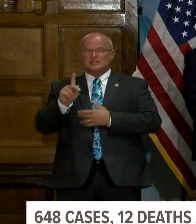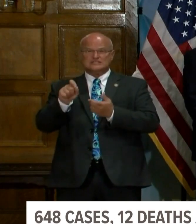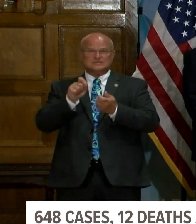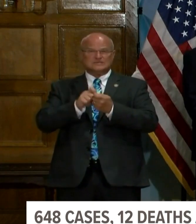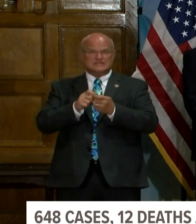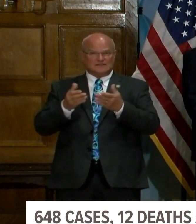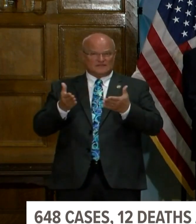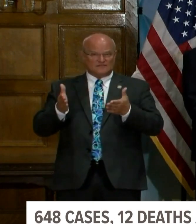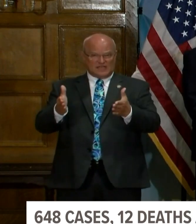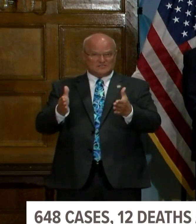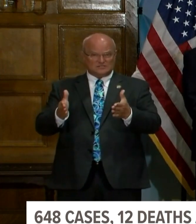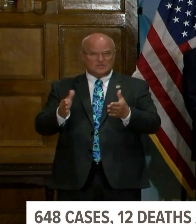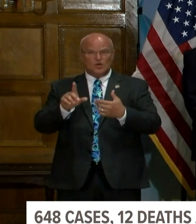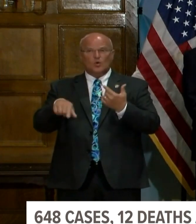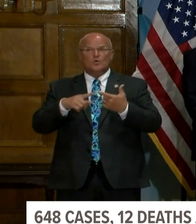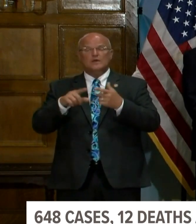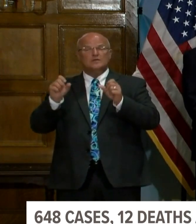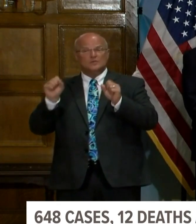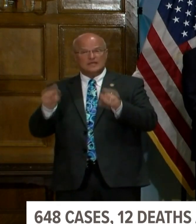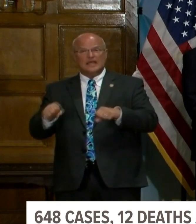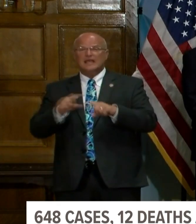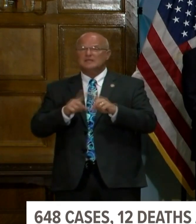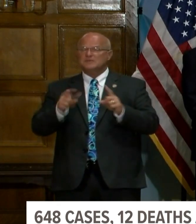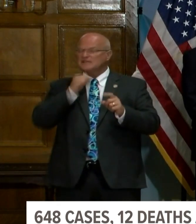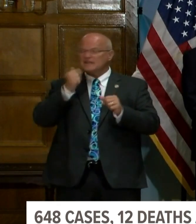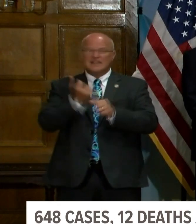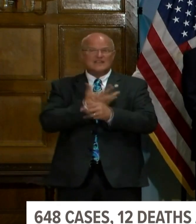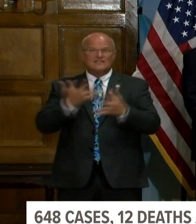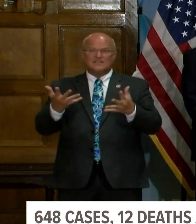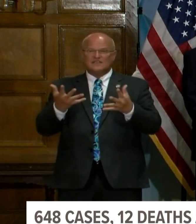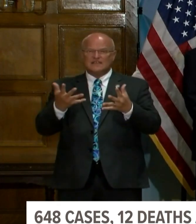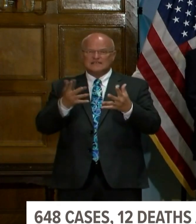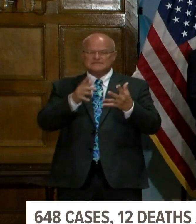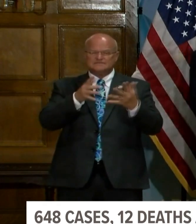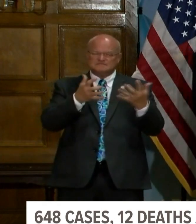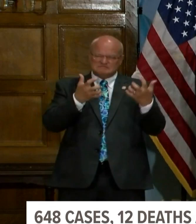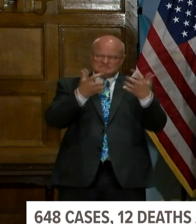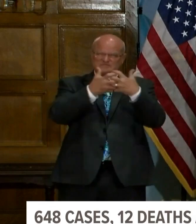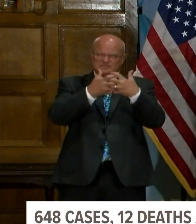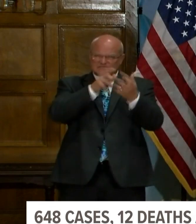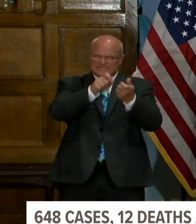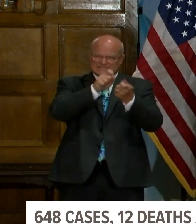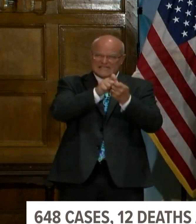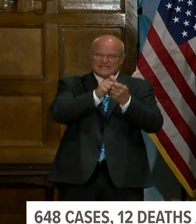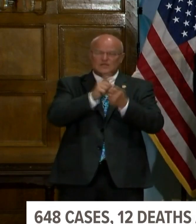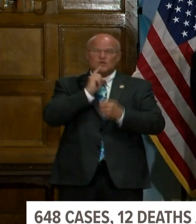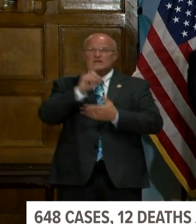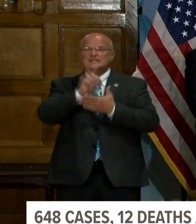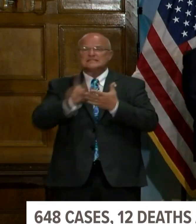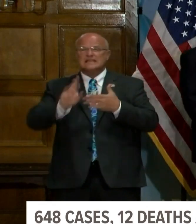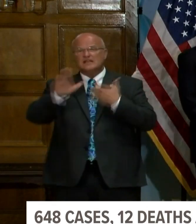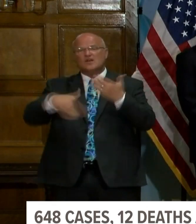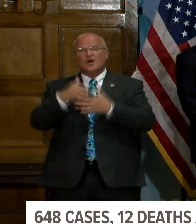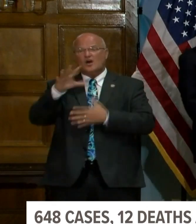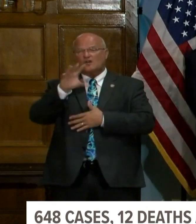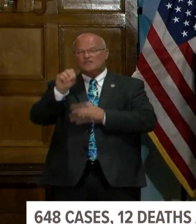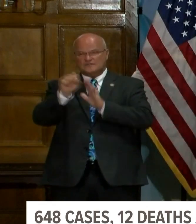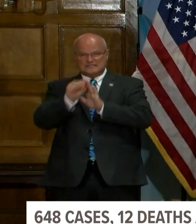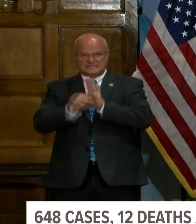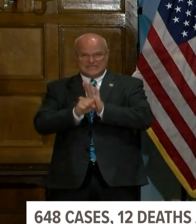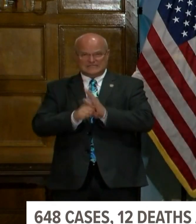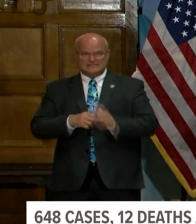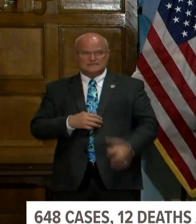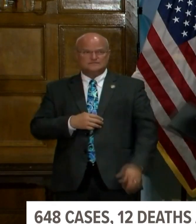Arkansas-specific fashion when we can, but not everything may exactly fit because they're designed really for all 50 states.